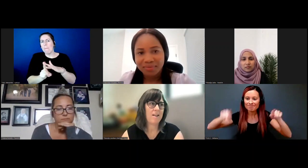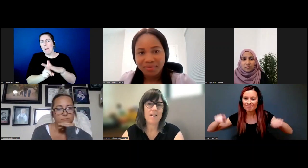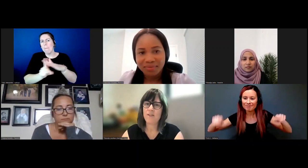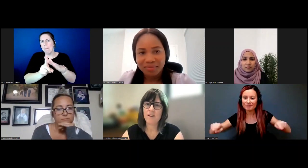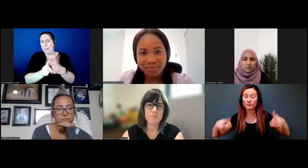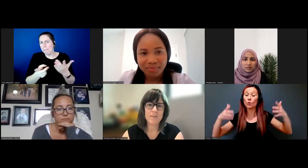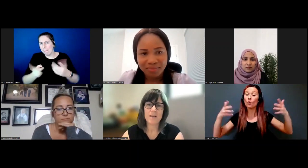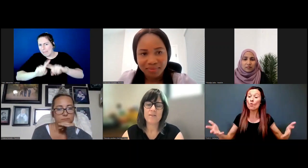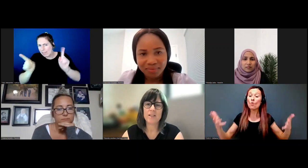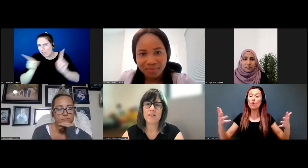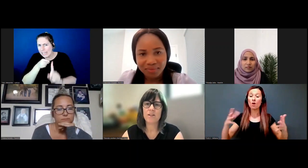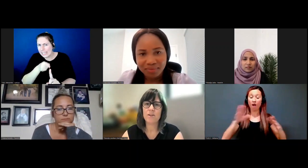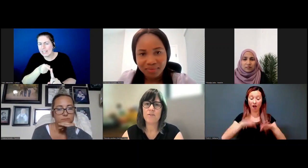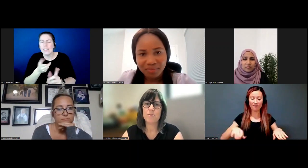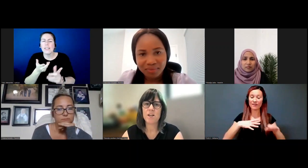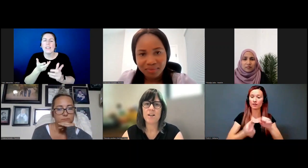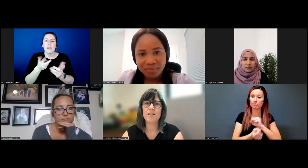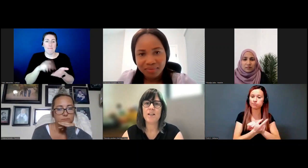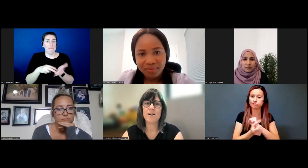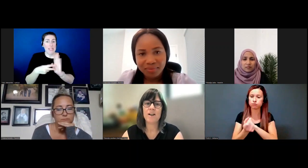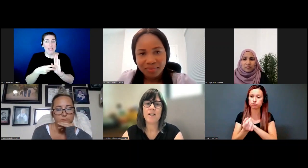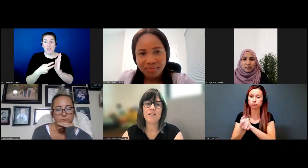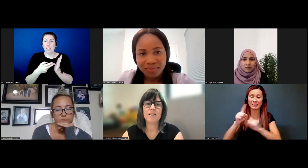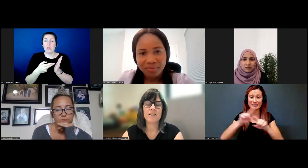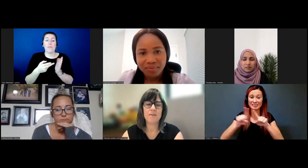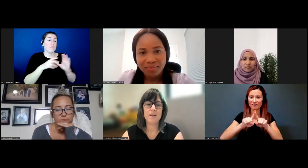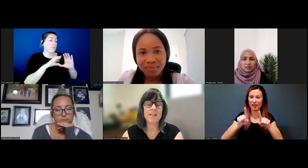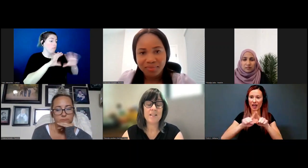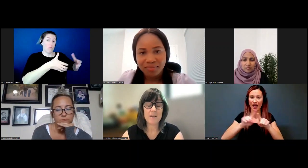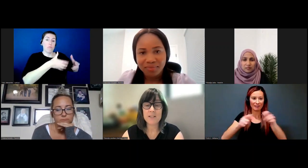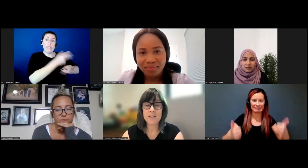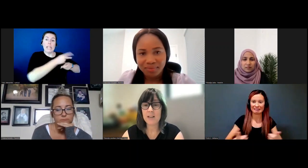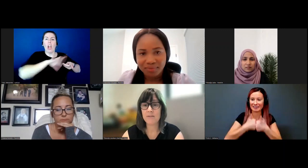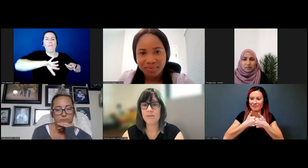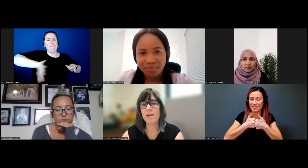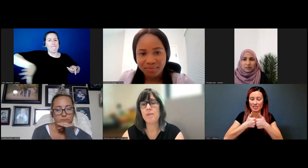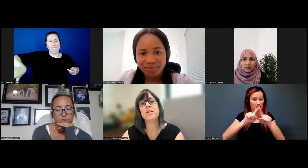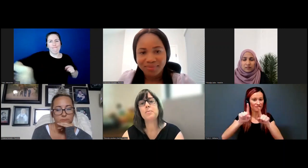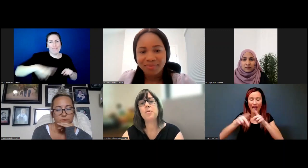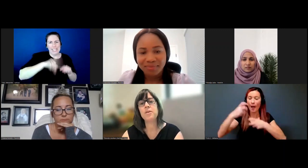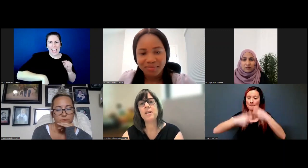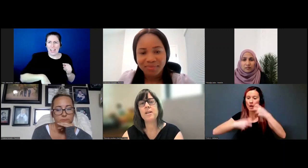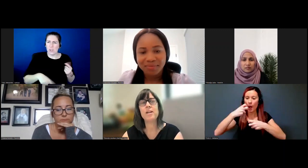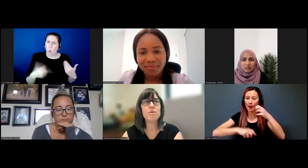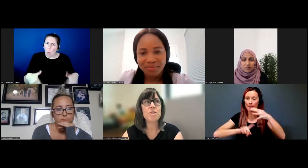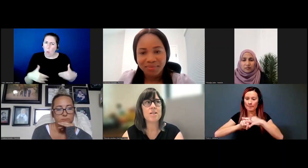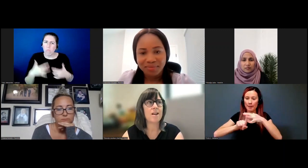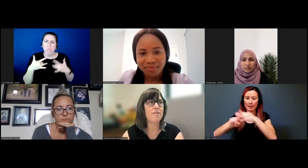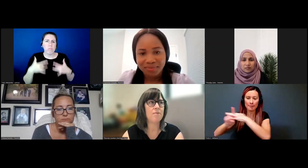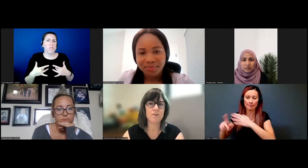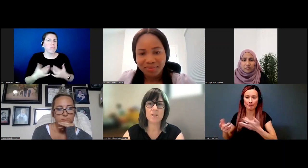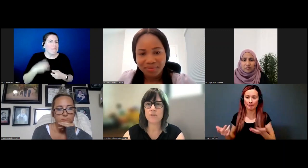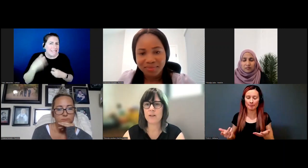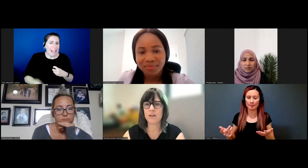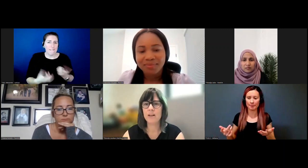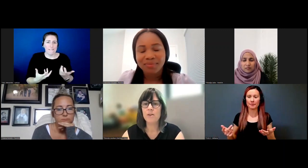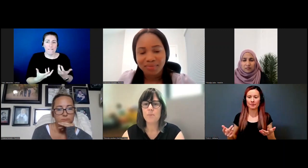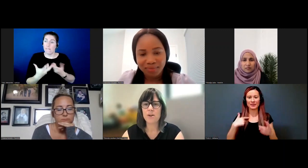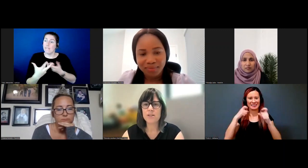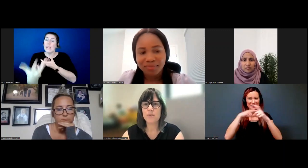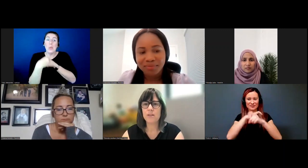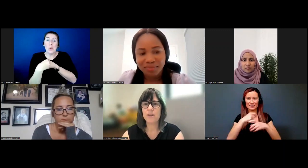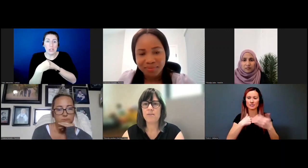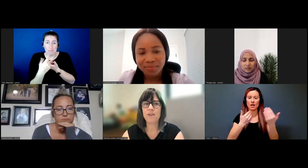and they find themselves excluded from childcare, and it's devastating for families, both on the inclusion side for their